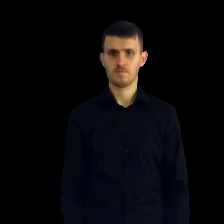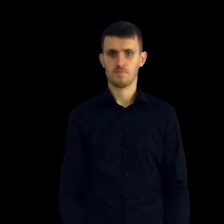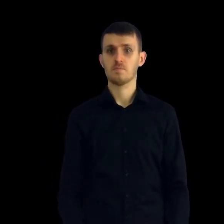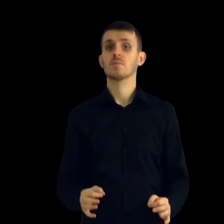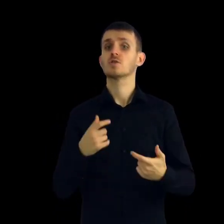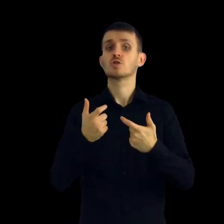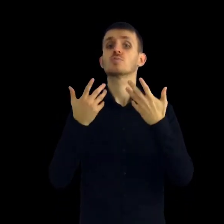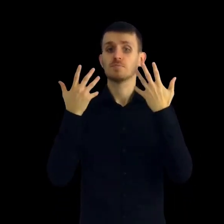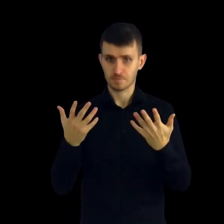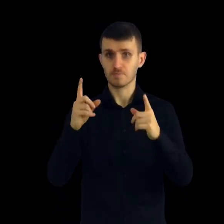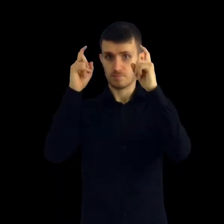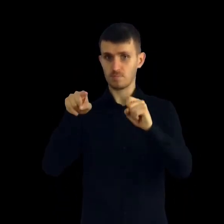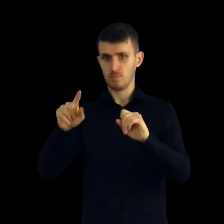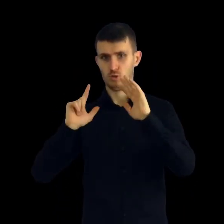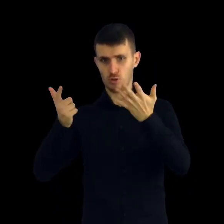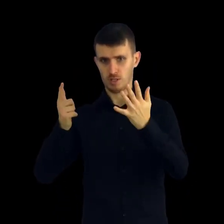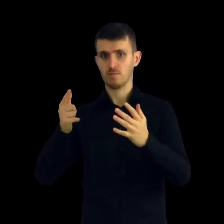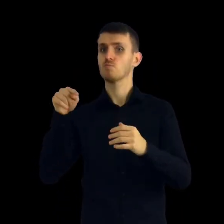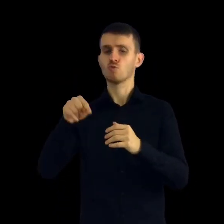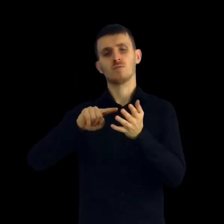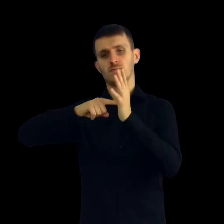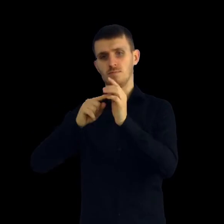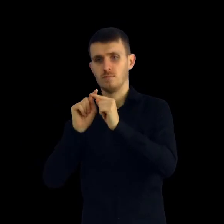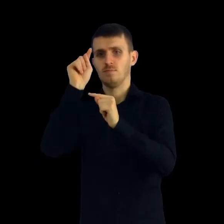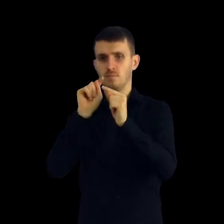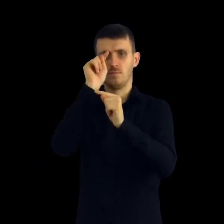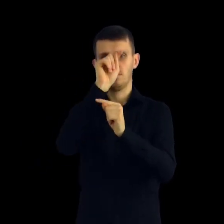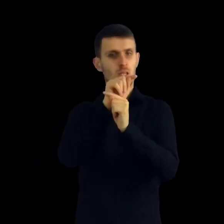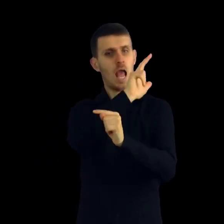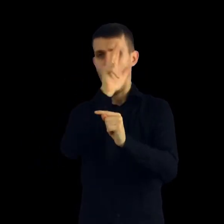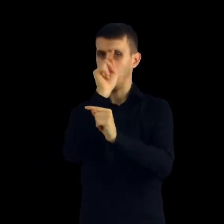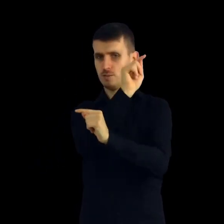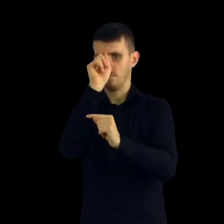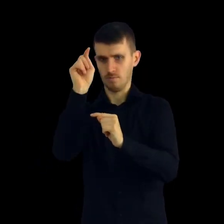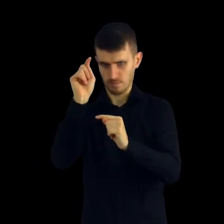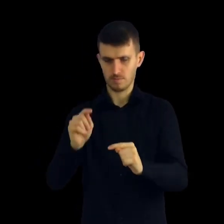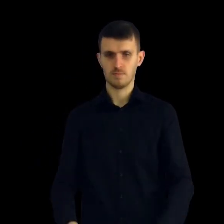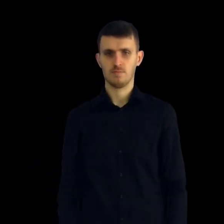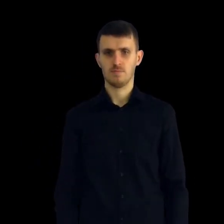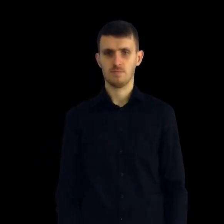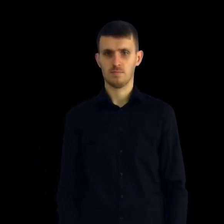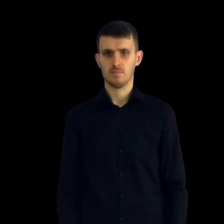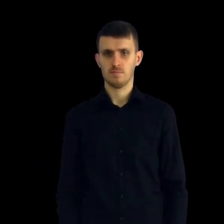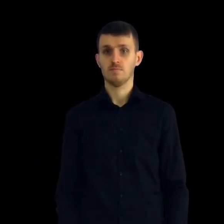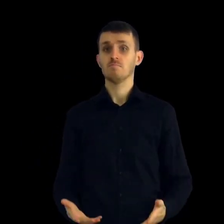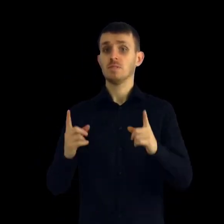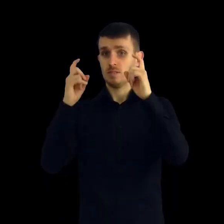could call the standard way. So what I do is I start with my 7, and I multiply it times each of the numbers up here, and I